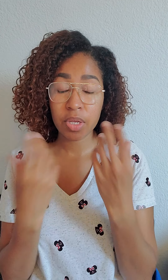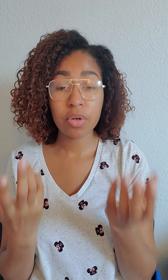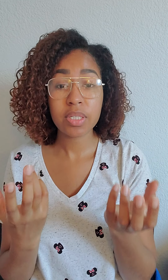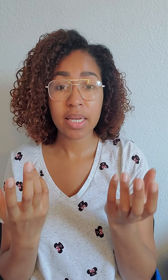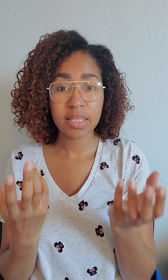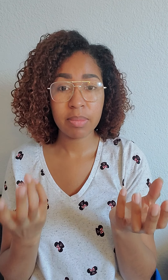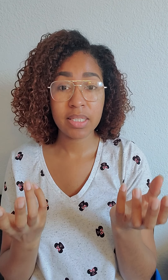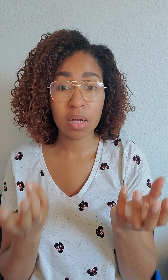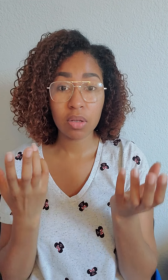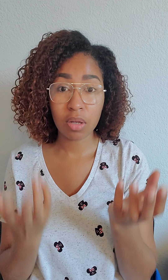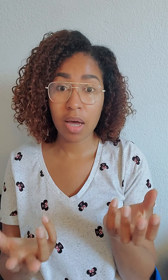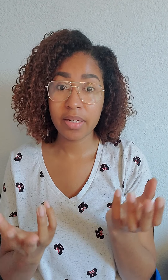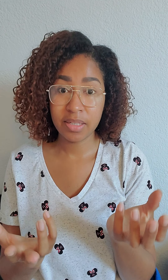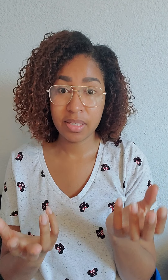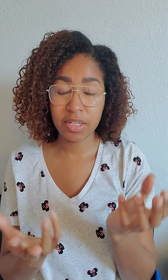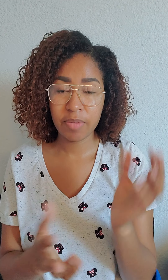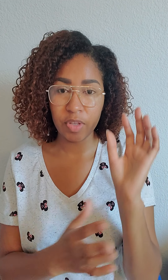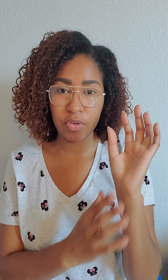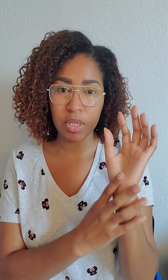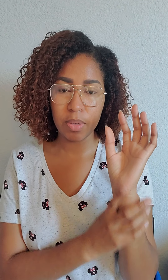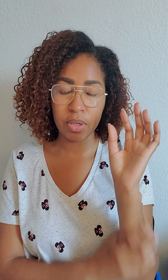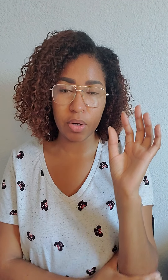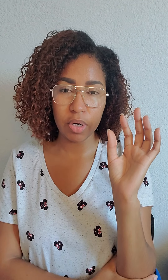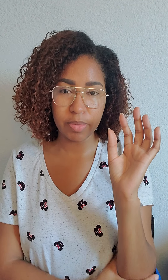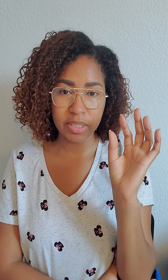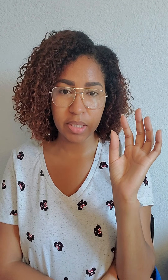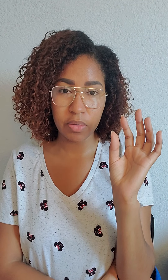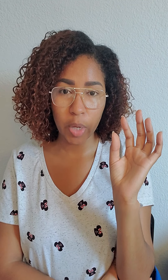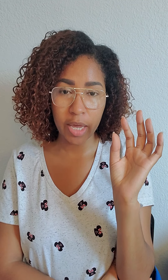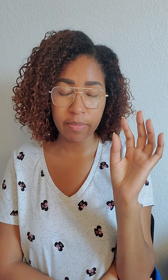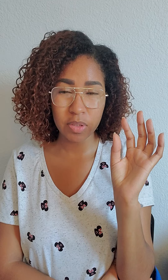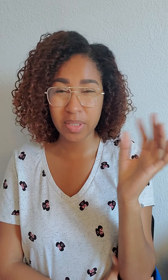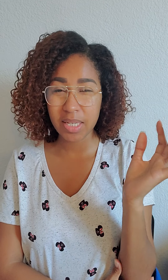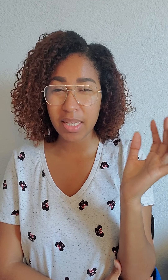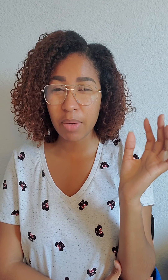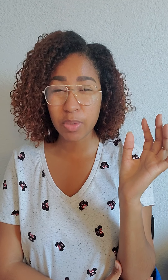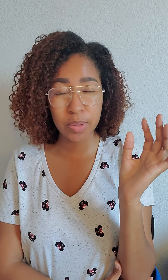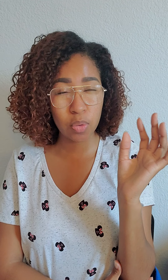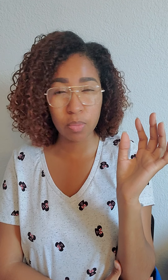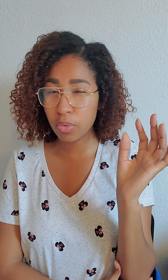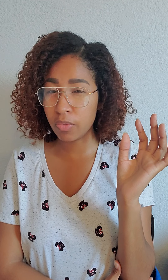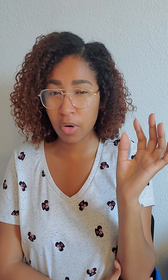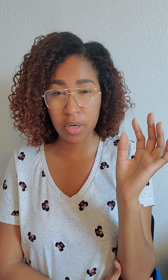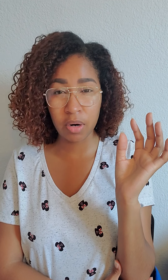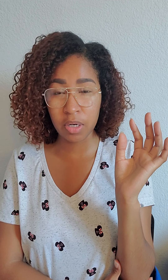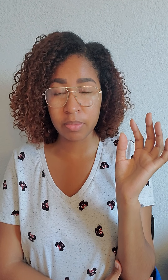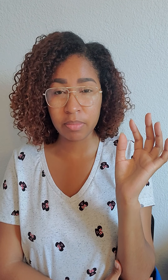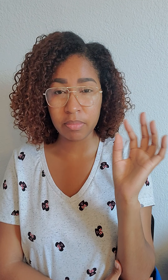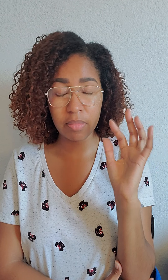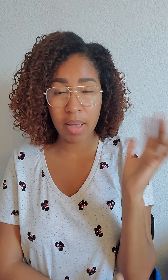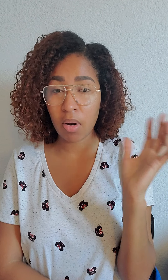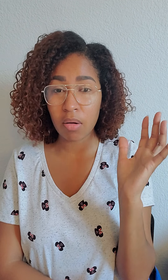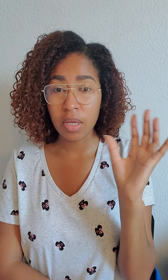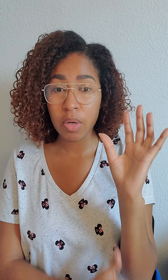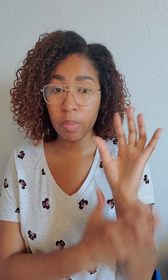your signs, it makes it a lot easier if you're keeping your arms still, okay? So in sign language, we don't move our arm at all. We move